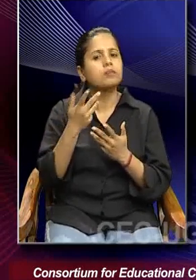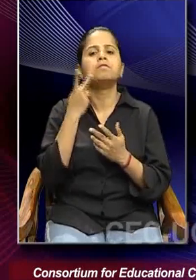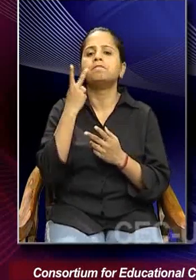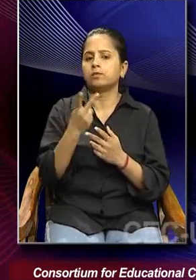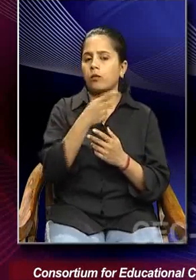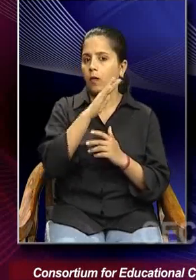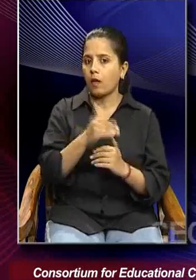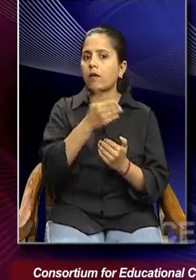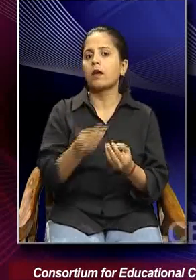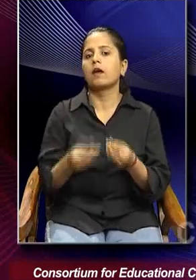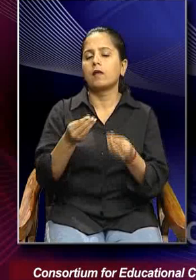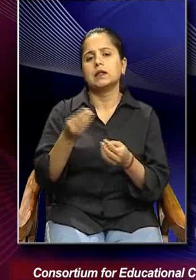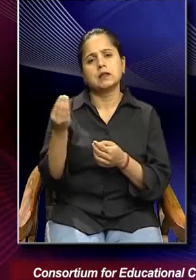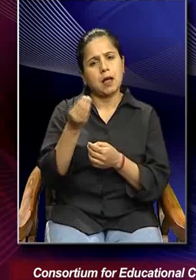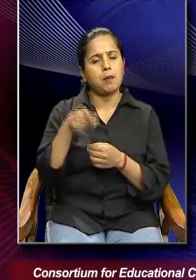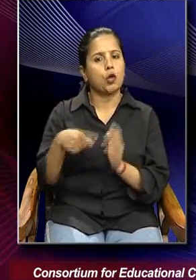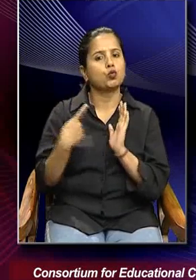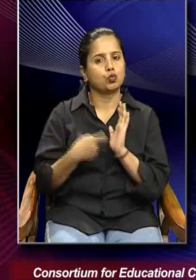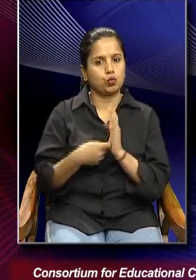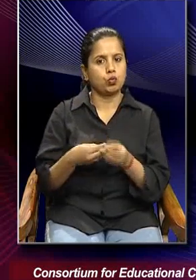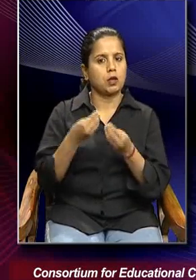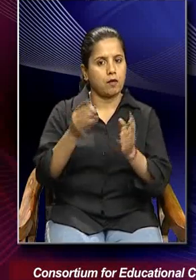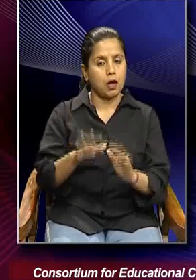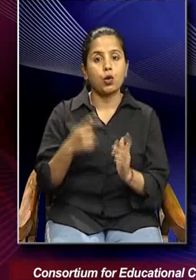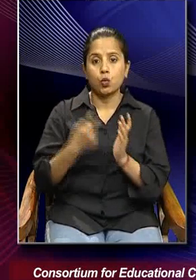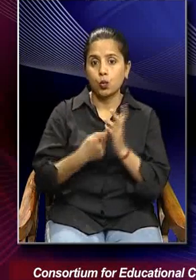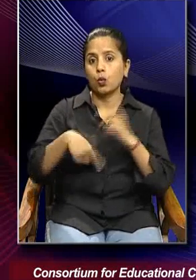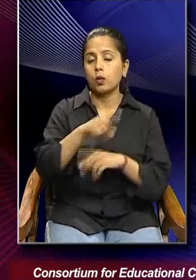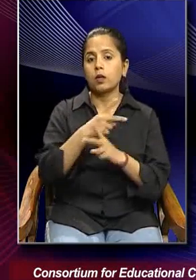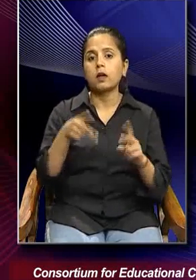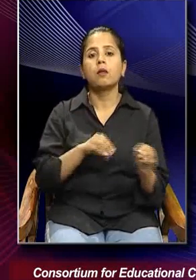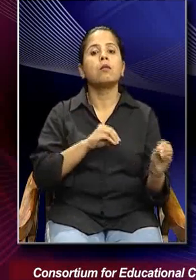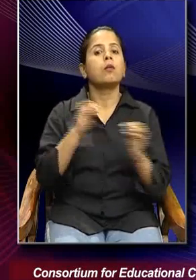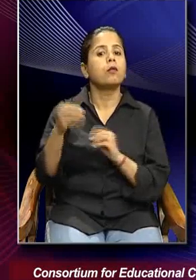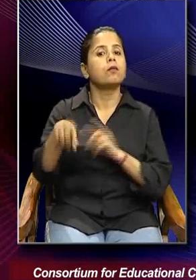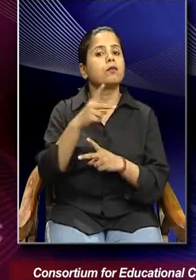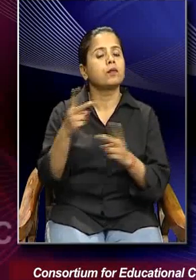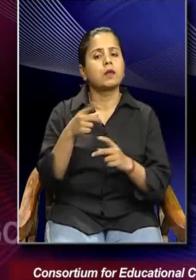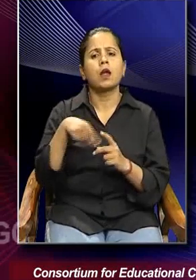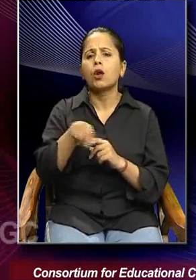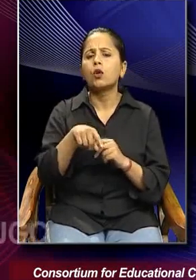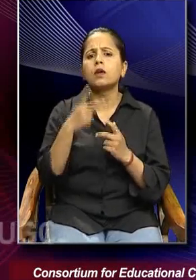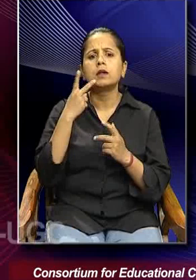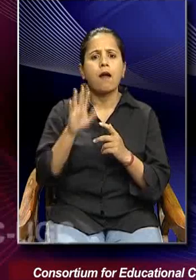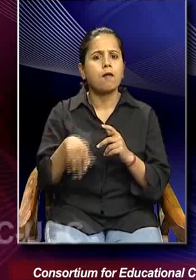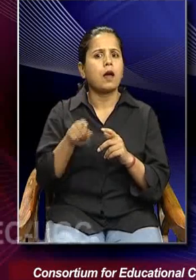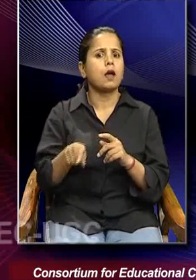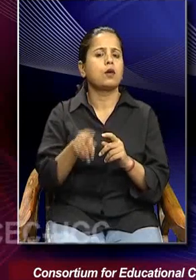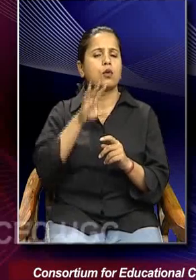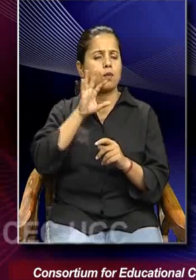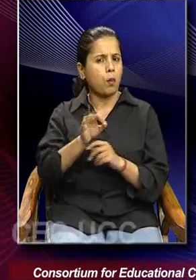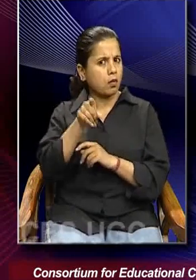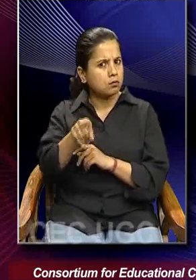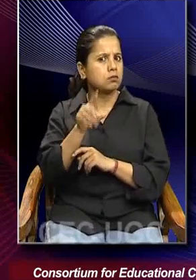has given few principles and rules of migrations which are a stepping stone